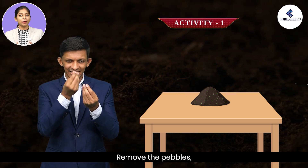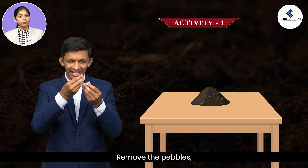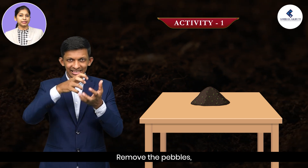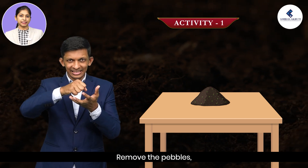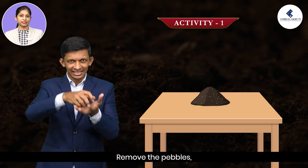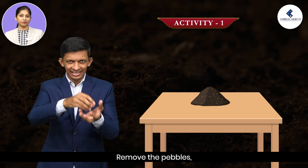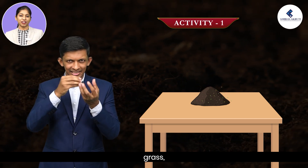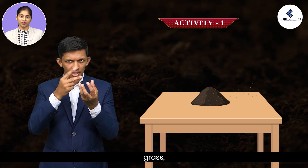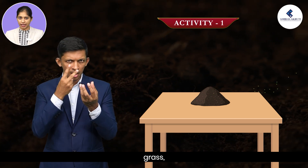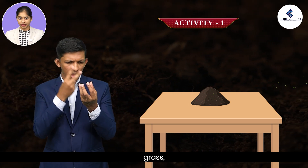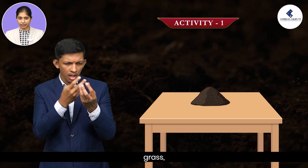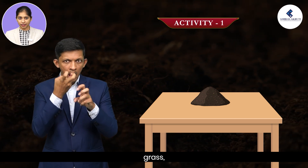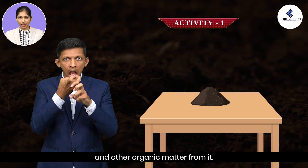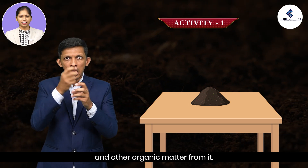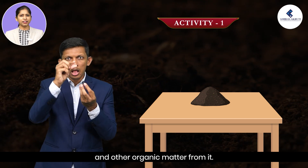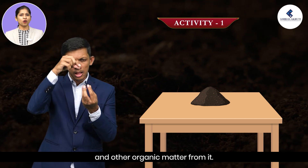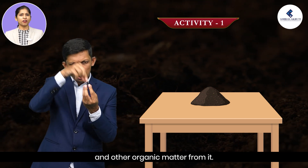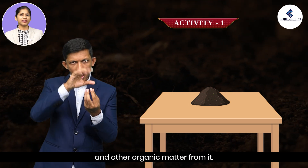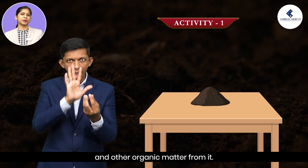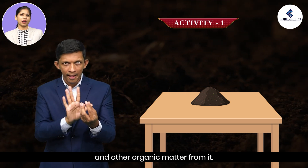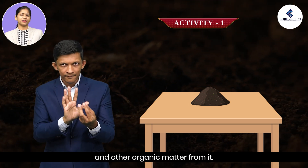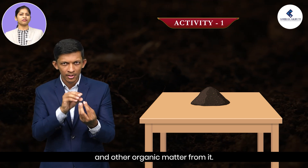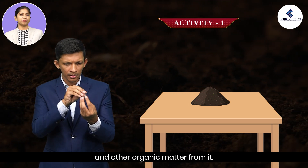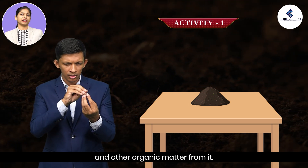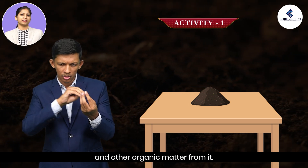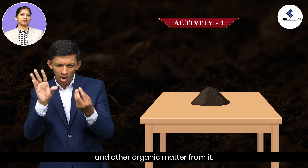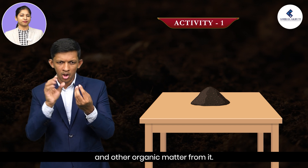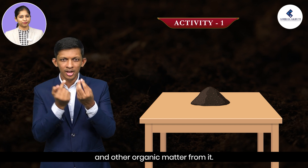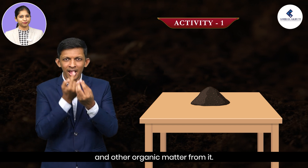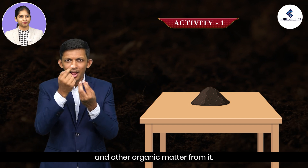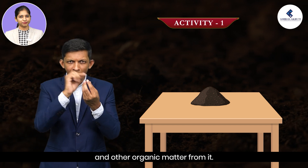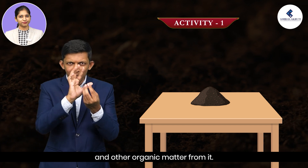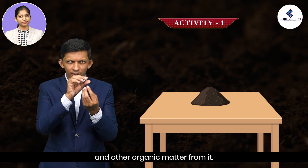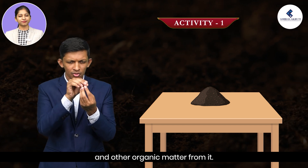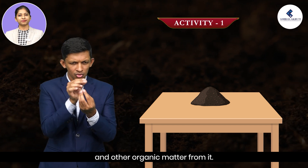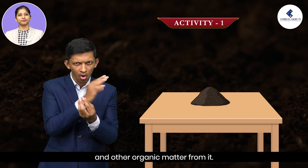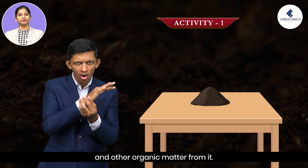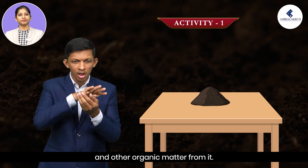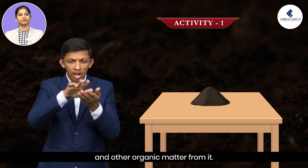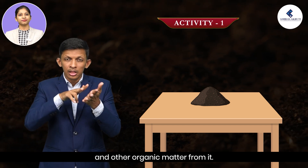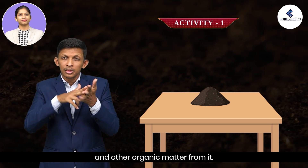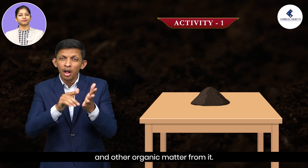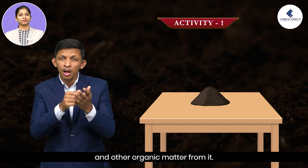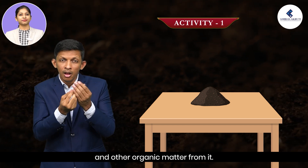Remove the pebbles, grass, and other organic matter from it.